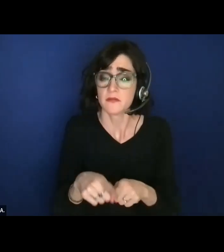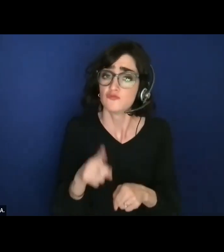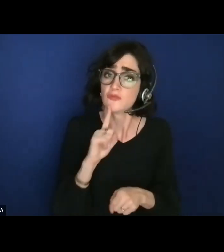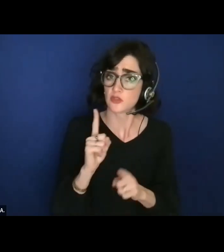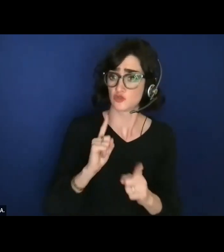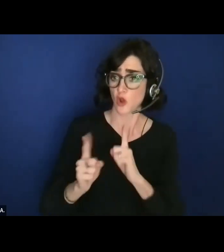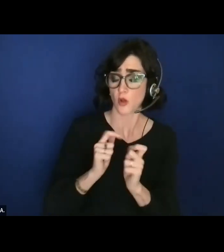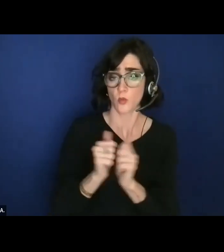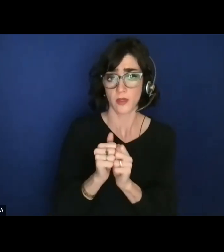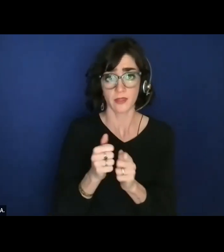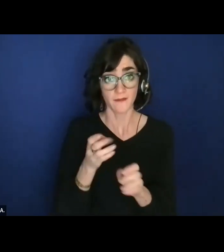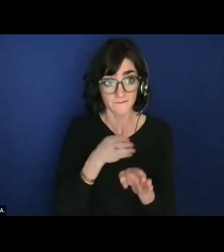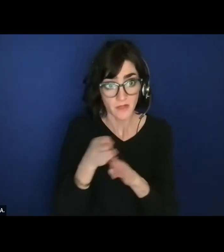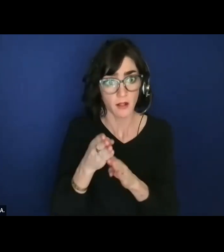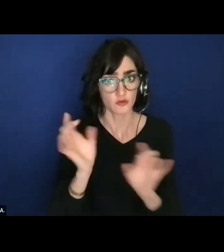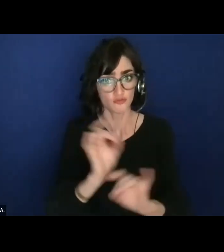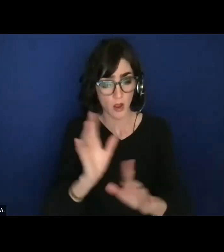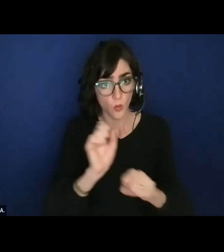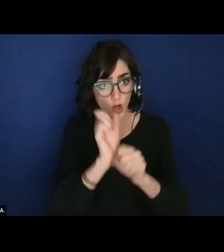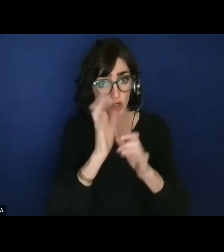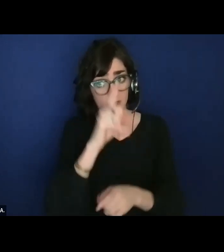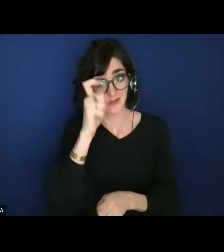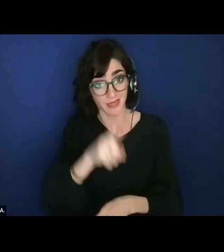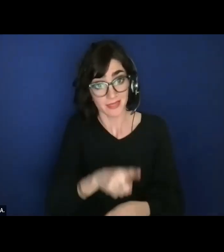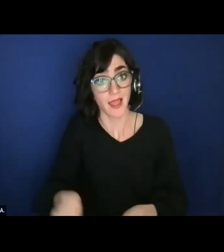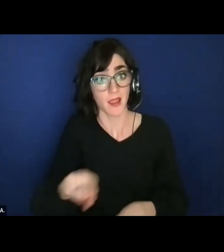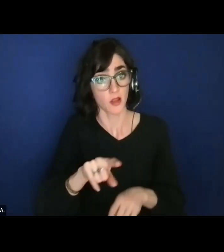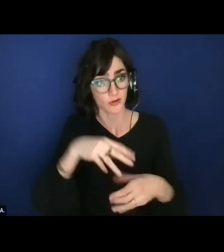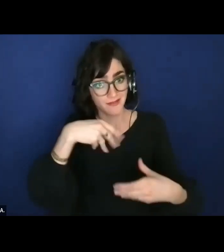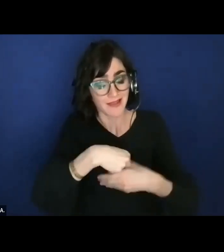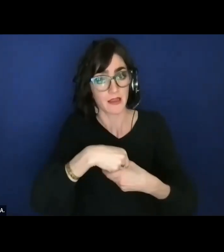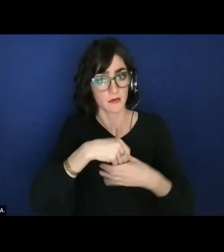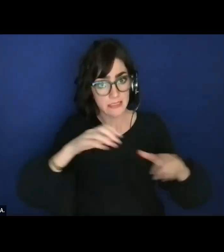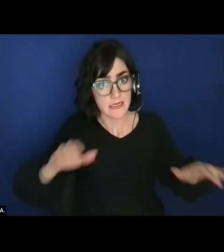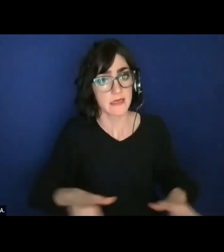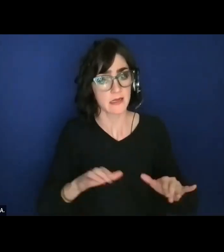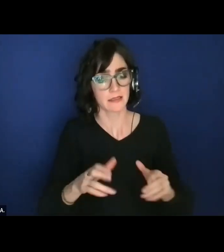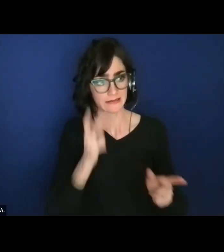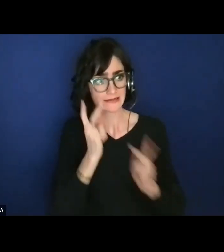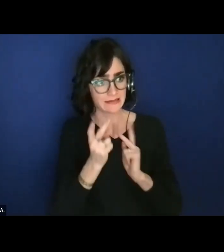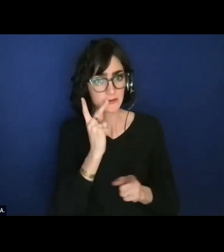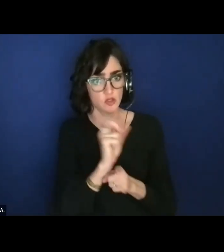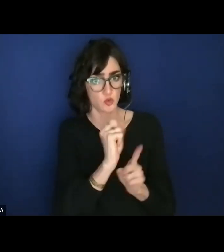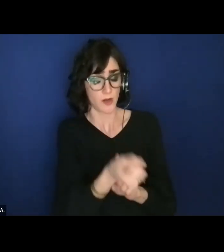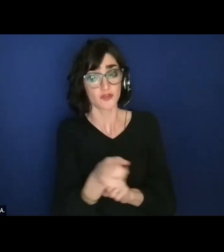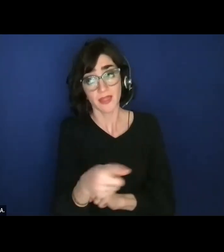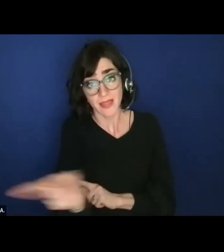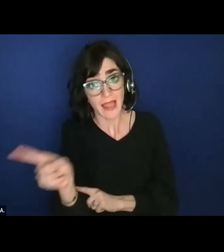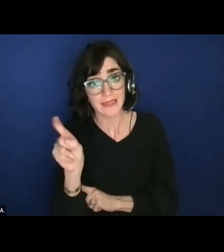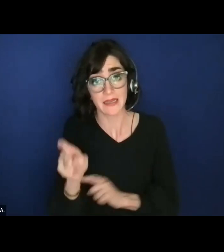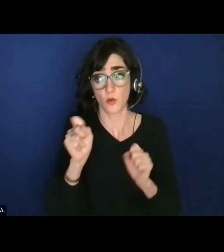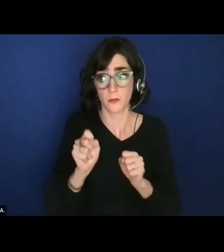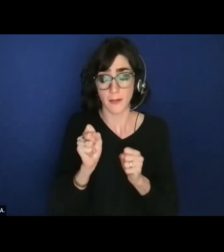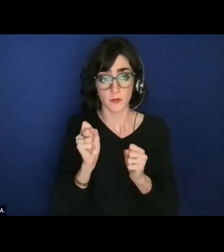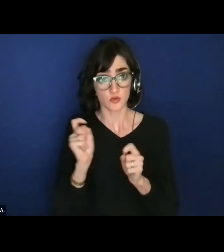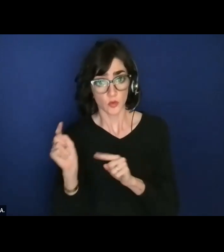that question, because they're the ones on the front line dealing with situations, and they need to be able to do that in a way that their safety